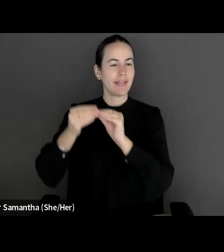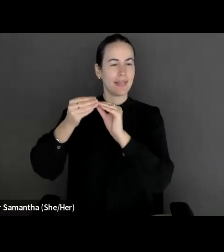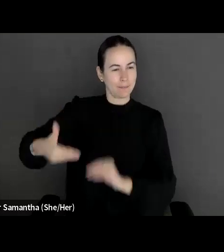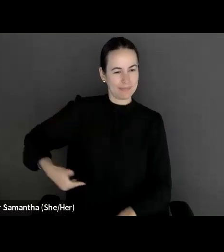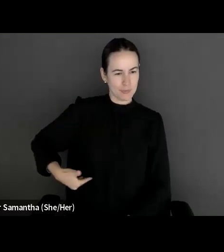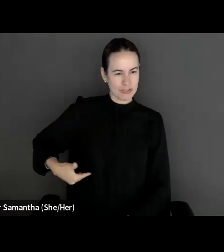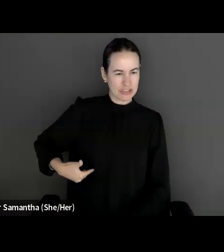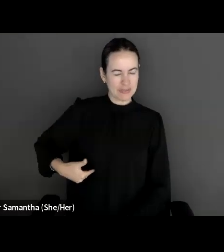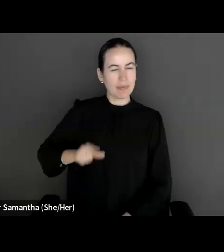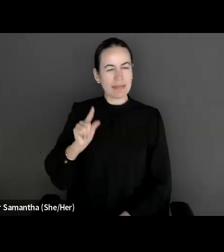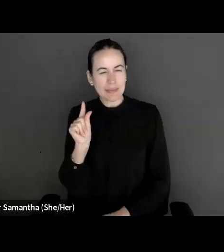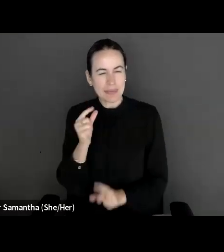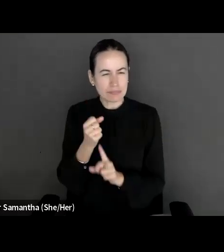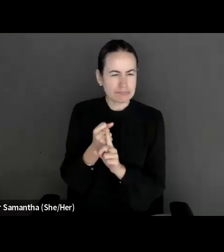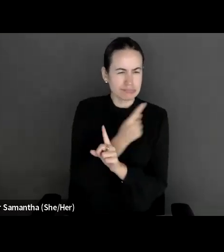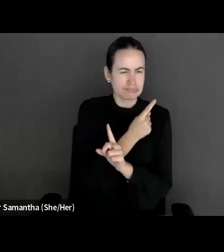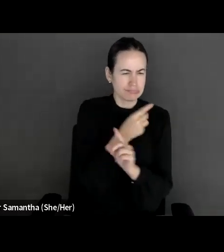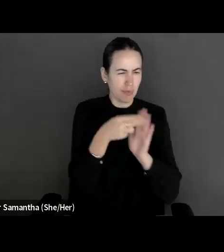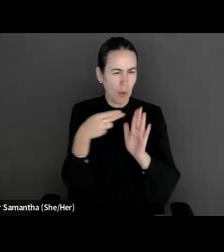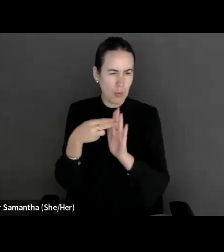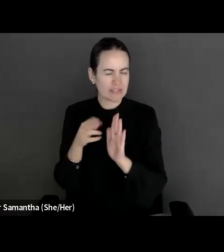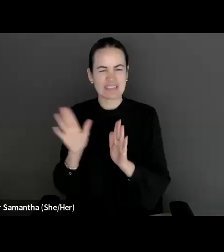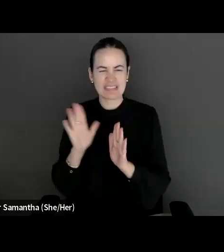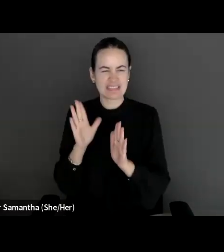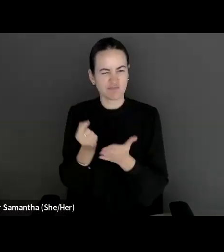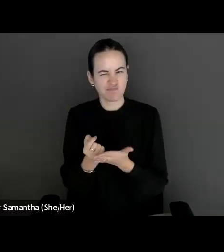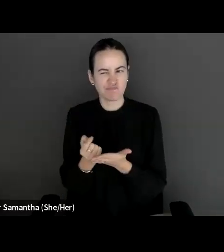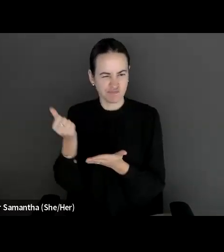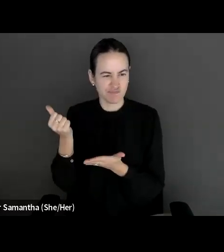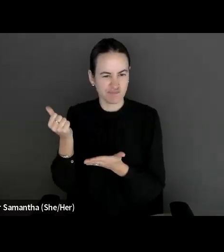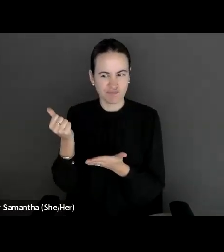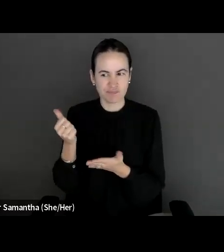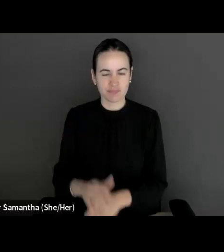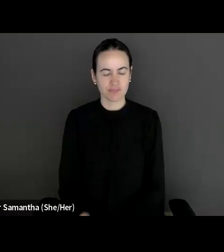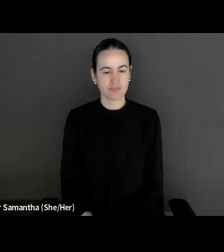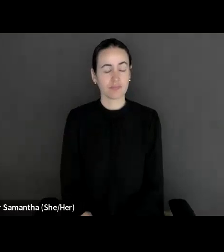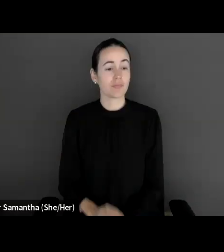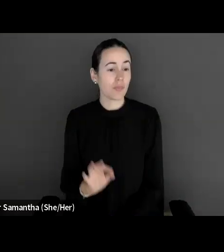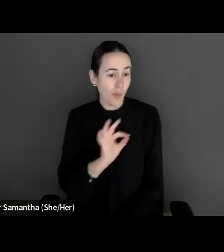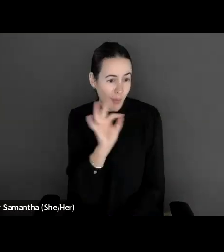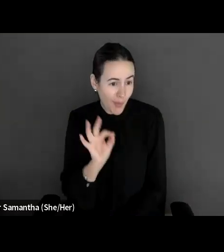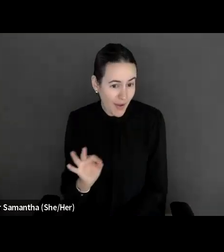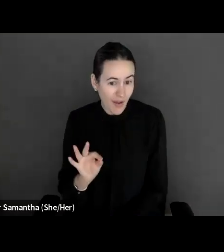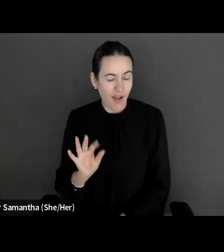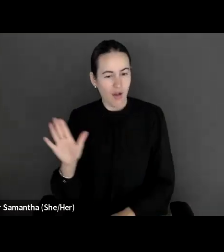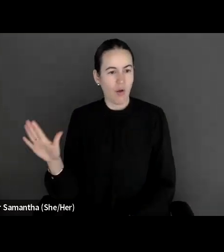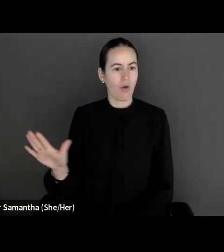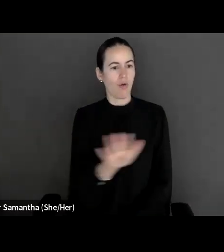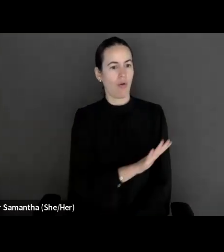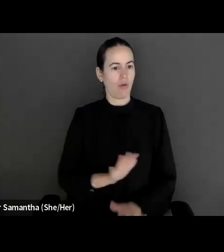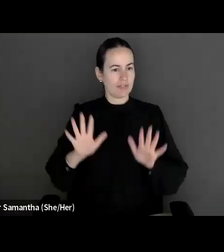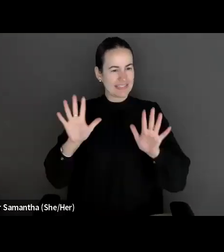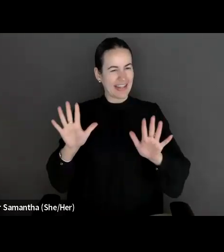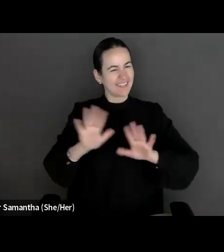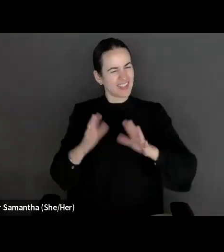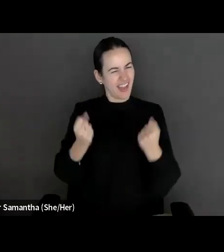inconsistencies. And we therefore decided to get rid of it because we actually thought every scale has some sort of scale developer intuition